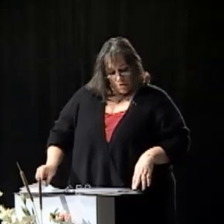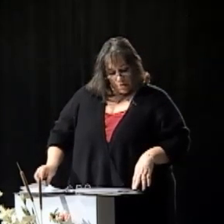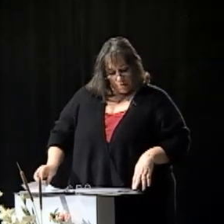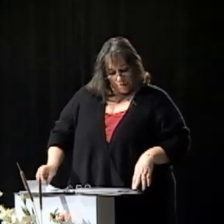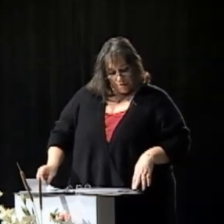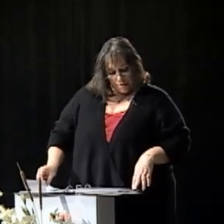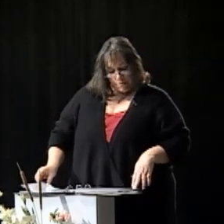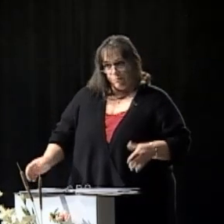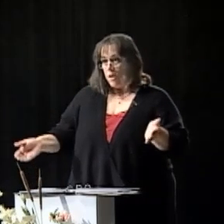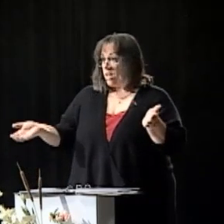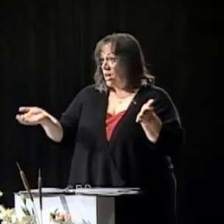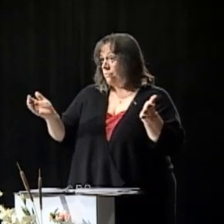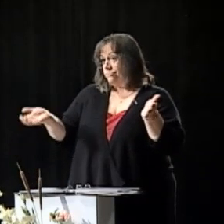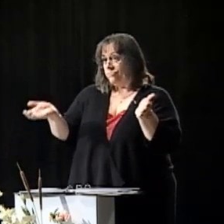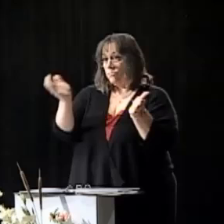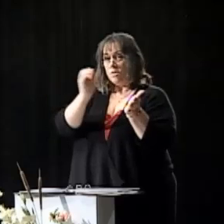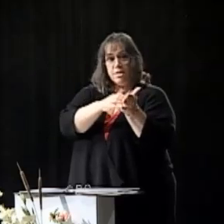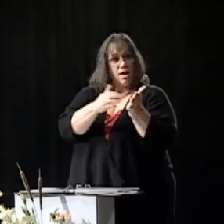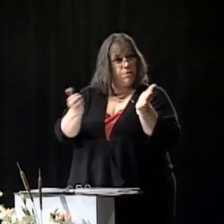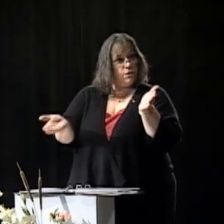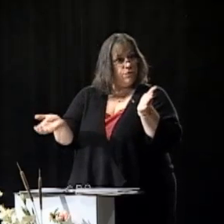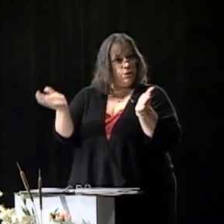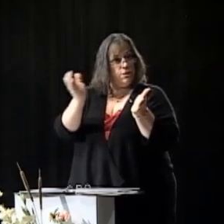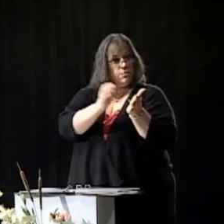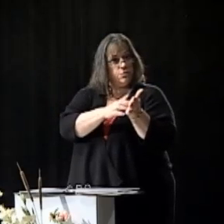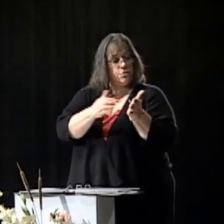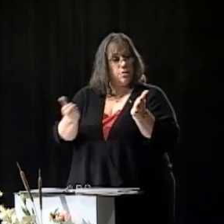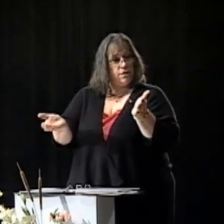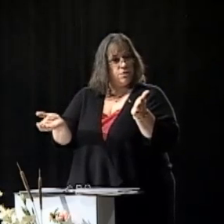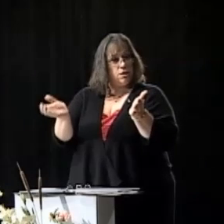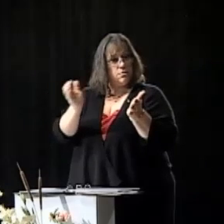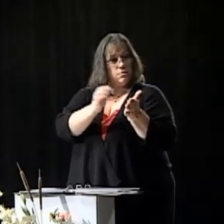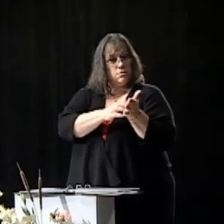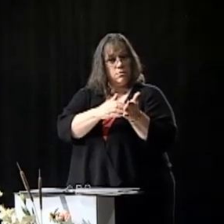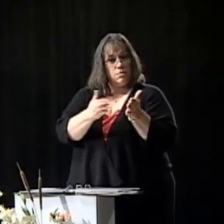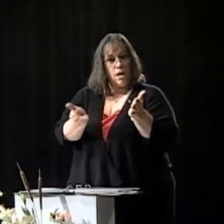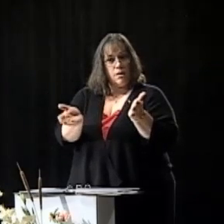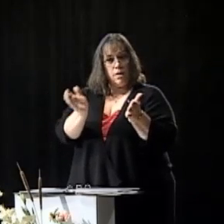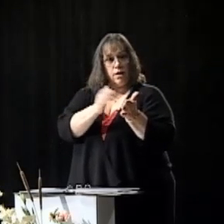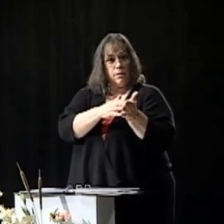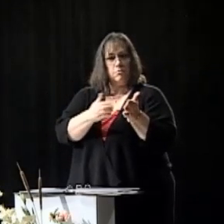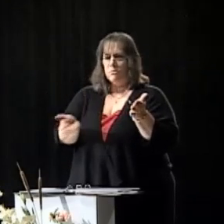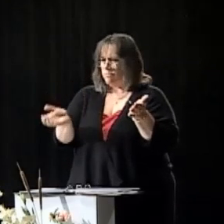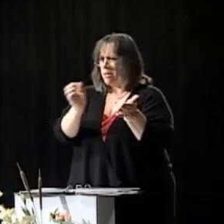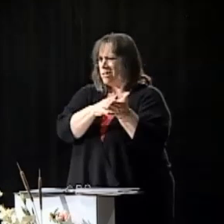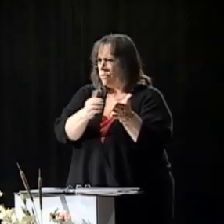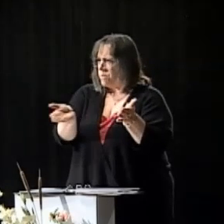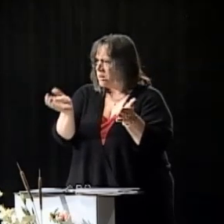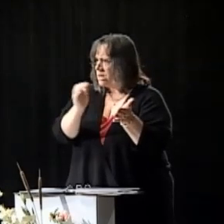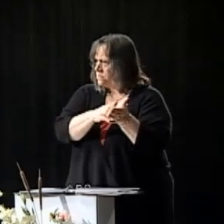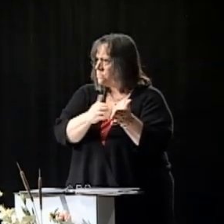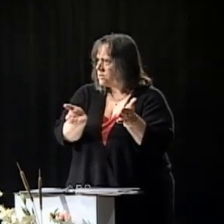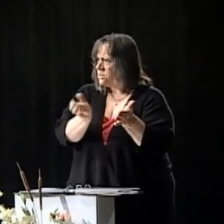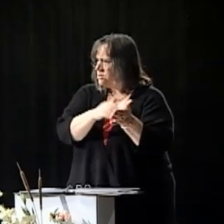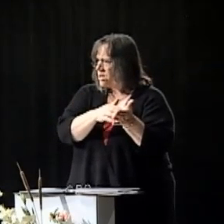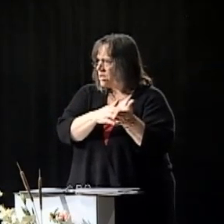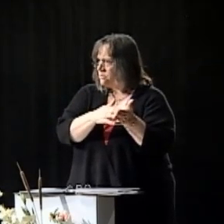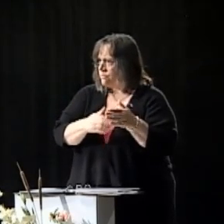Let's see. Again, this tapping of to your left hand. Again. Can you repeat that? Can you do that again?